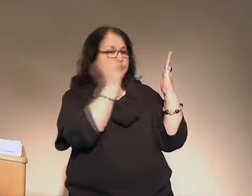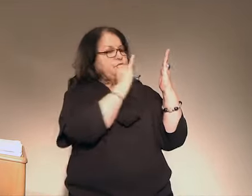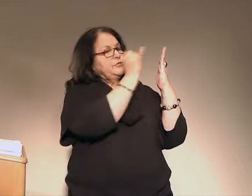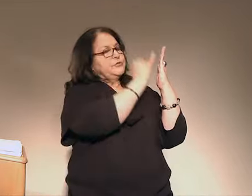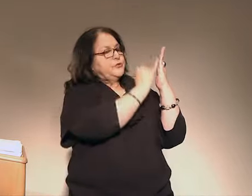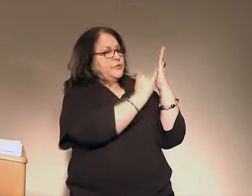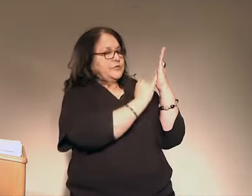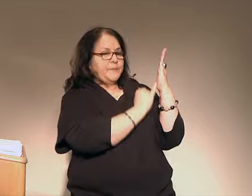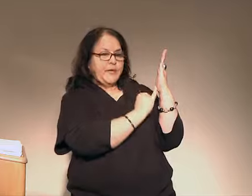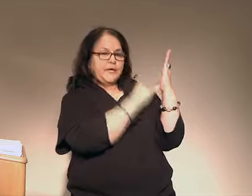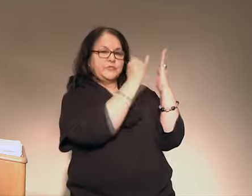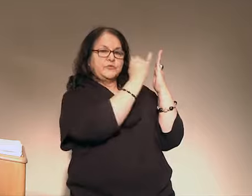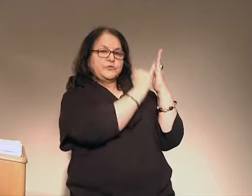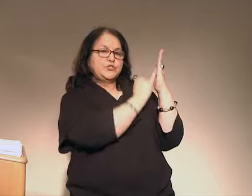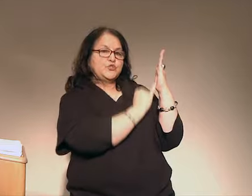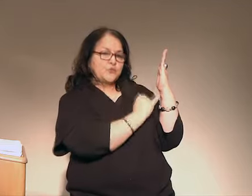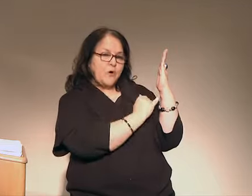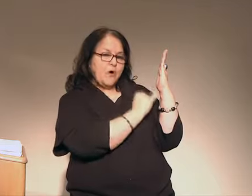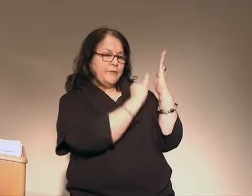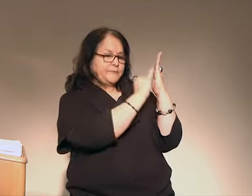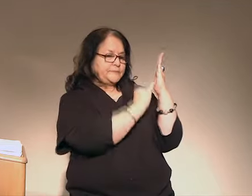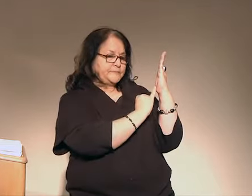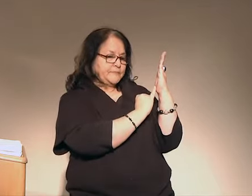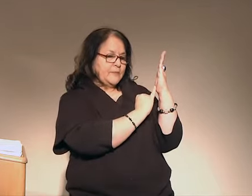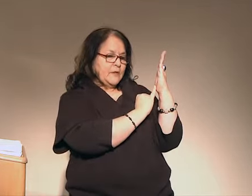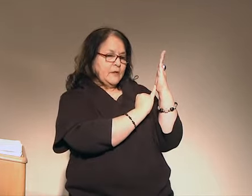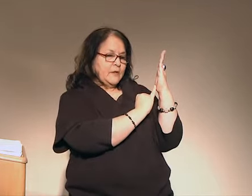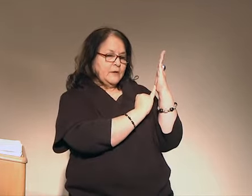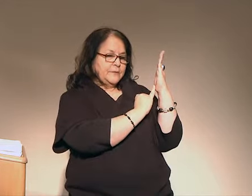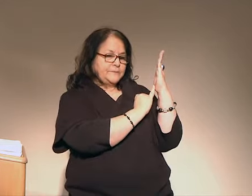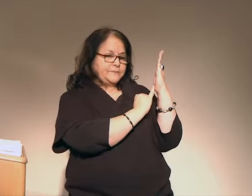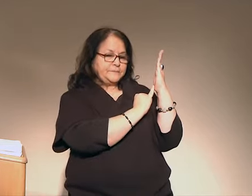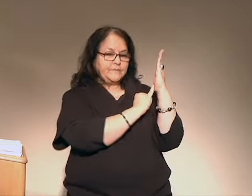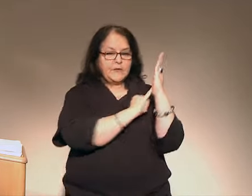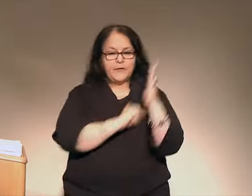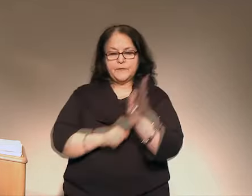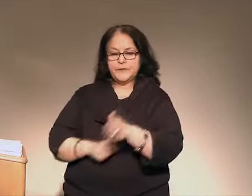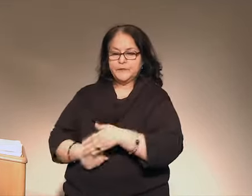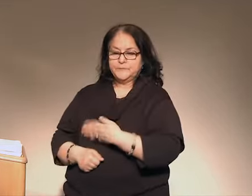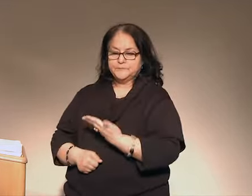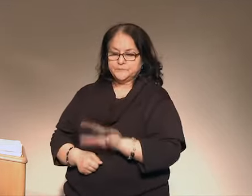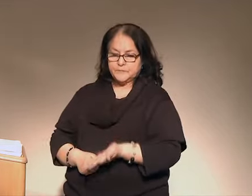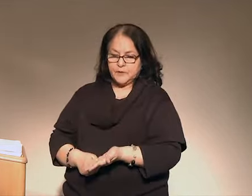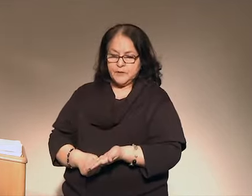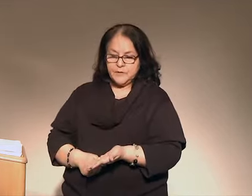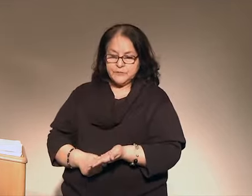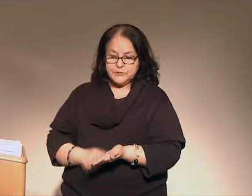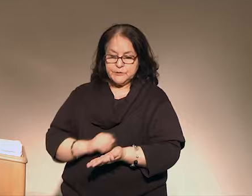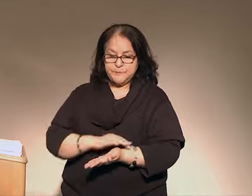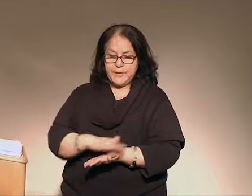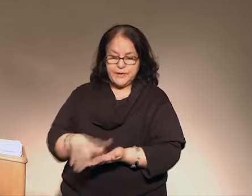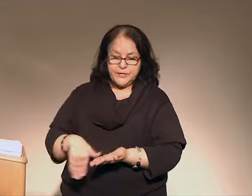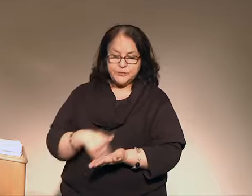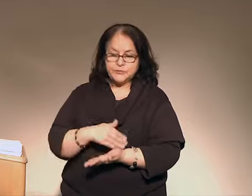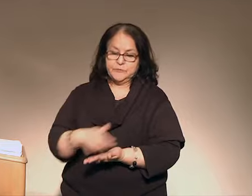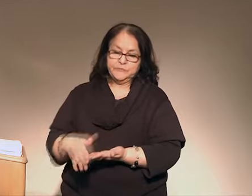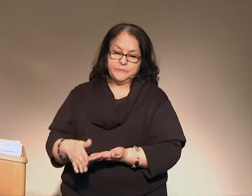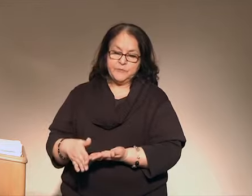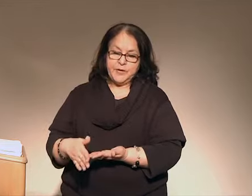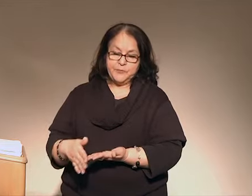brush, and you're going to paint. So this is draw, and then this is the page, a paper